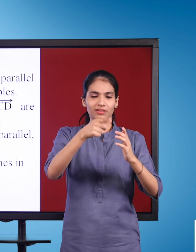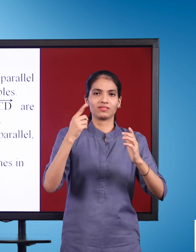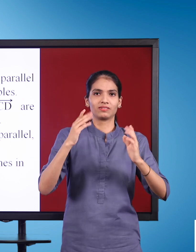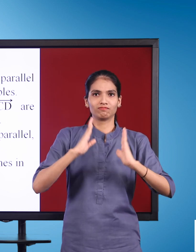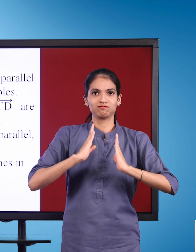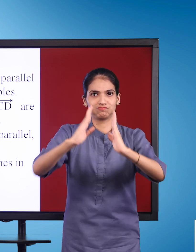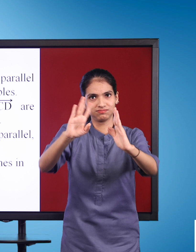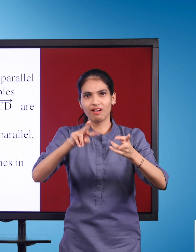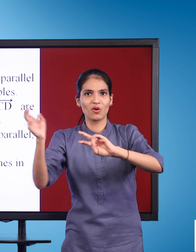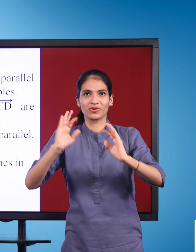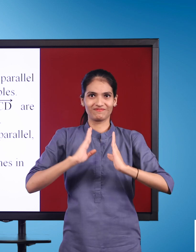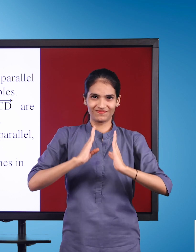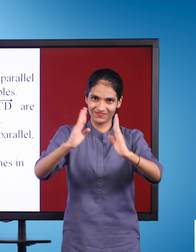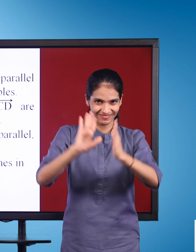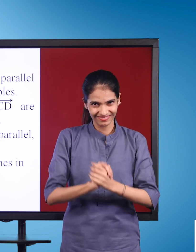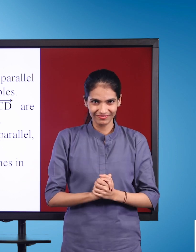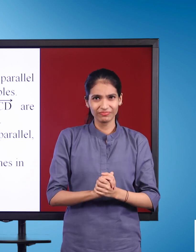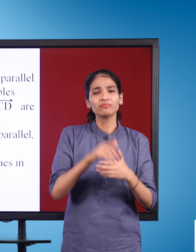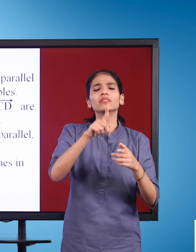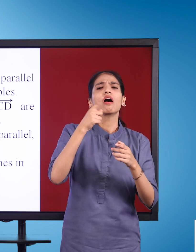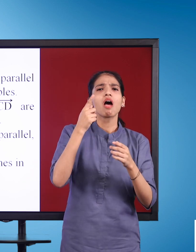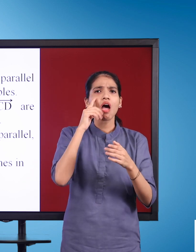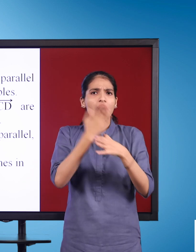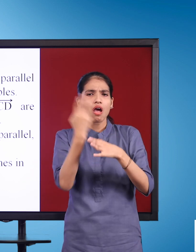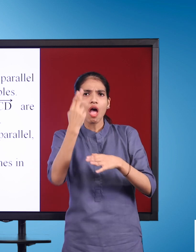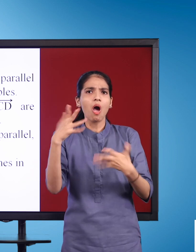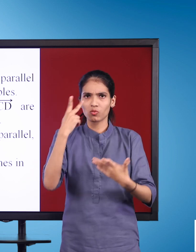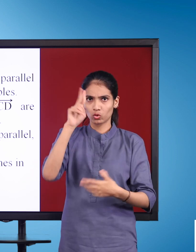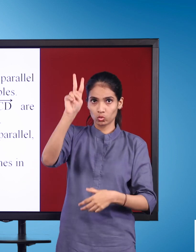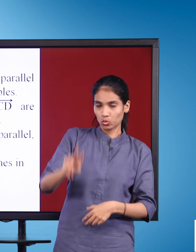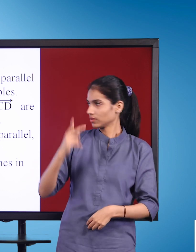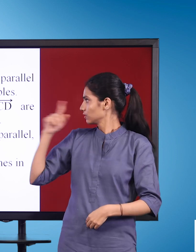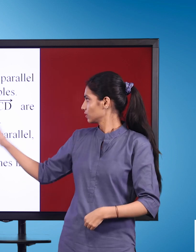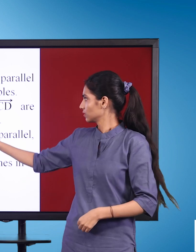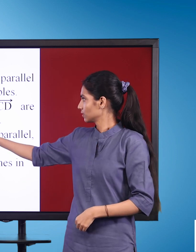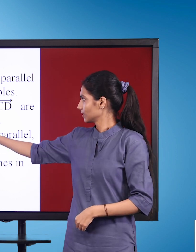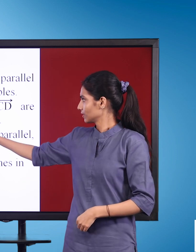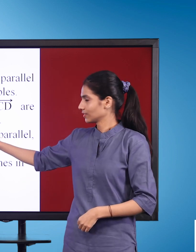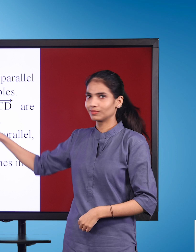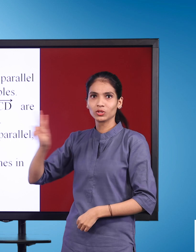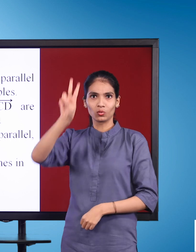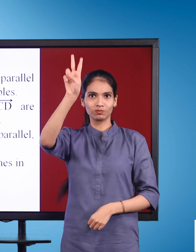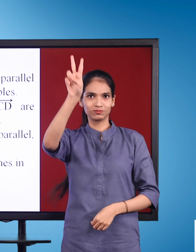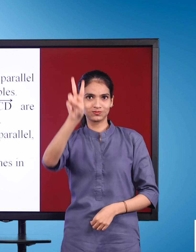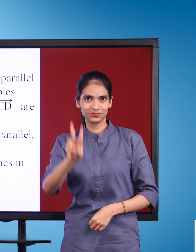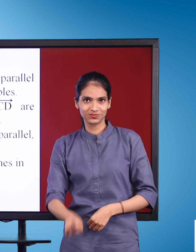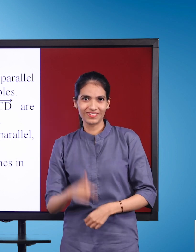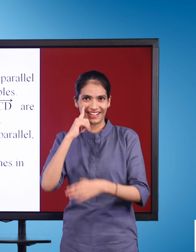parallel, we write AB two vertical lines